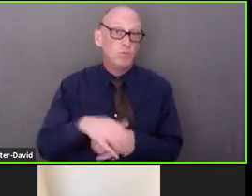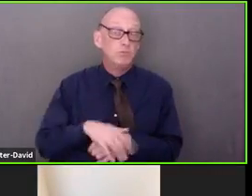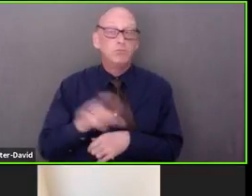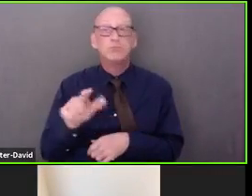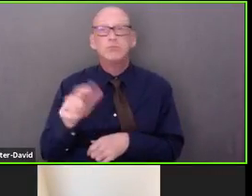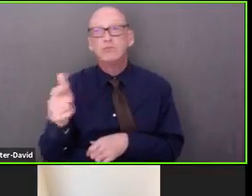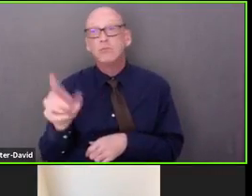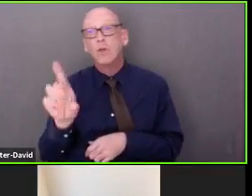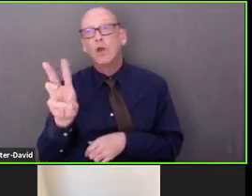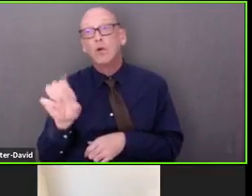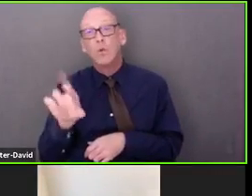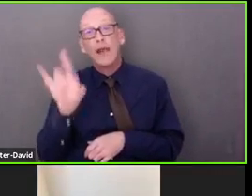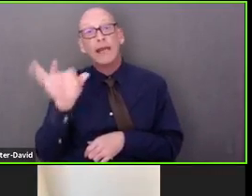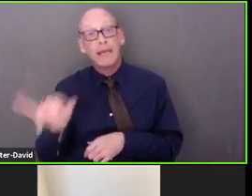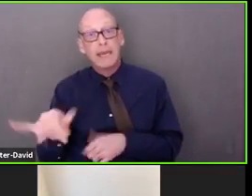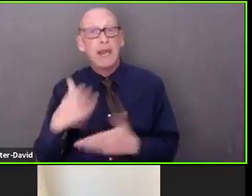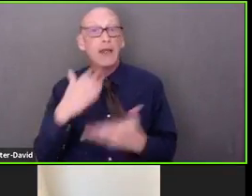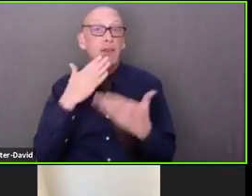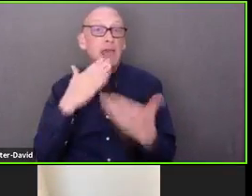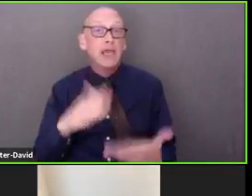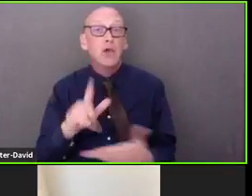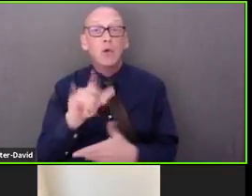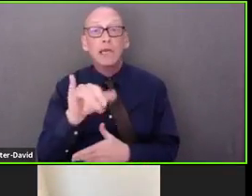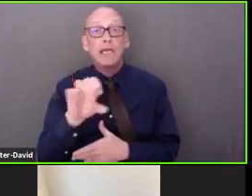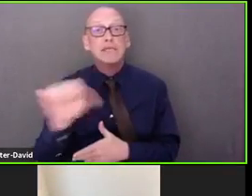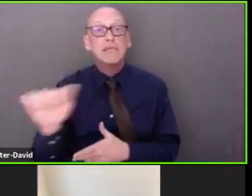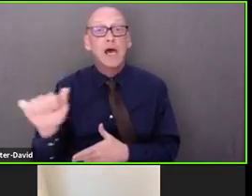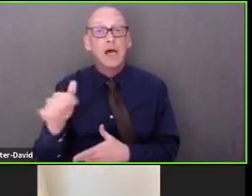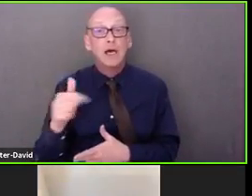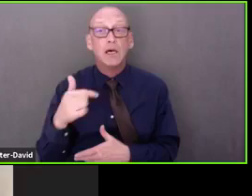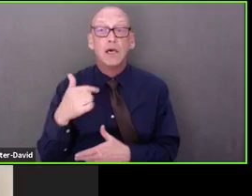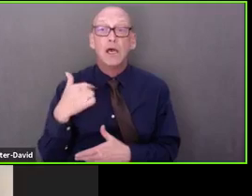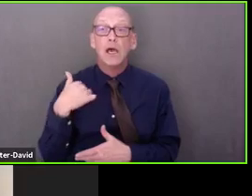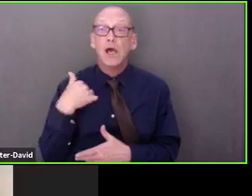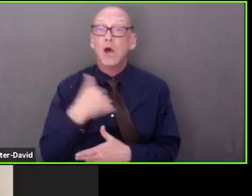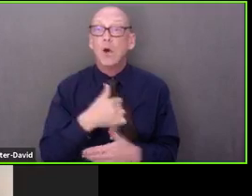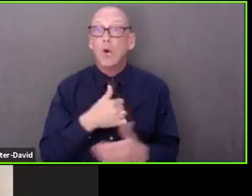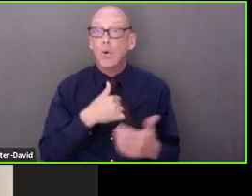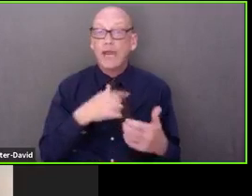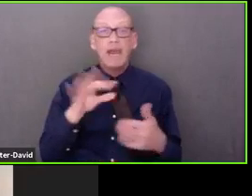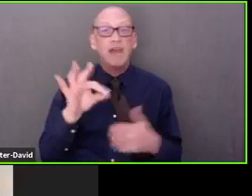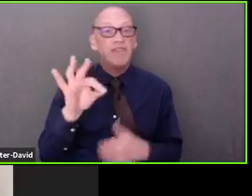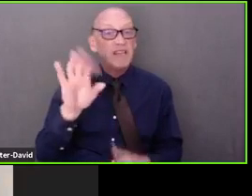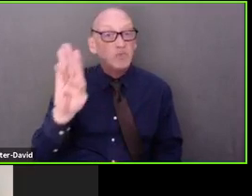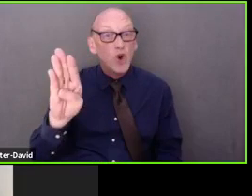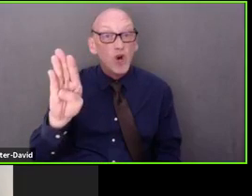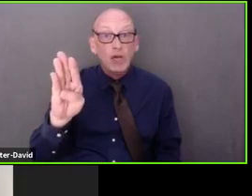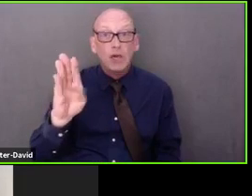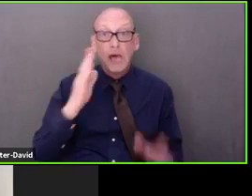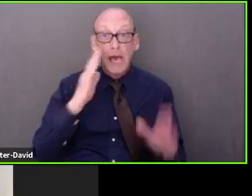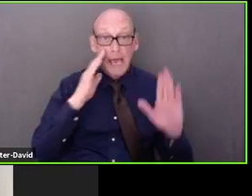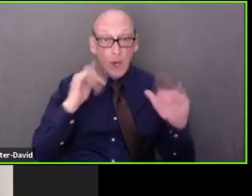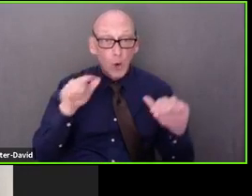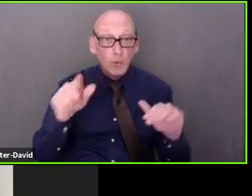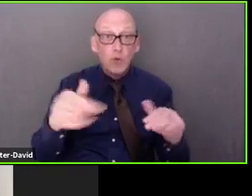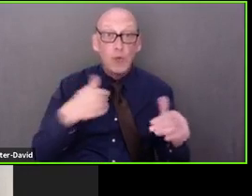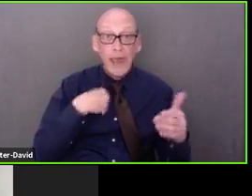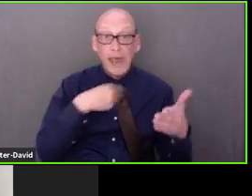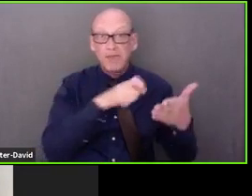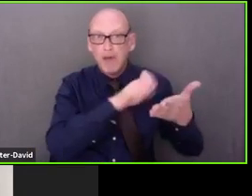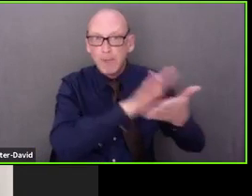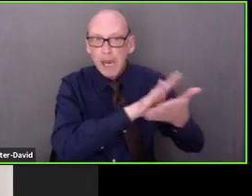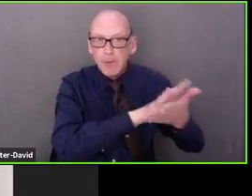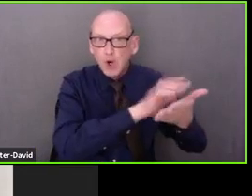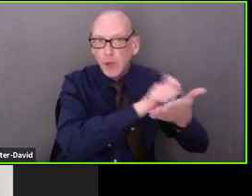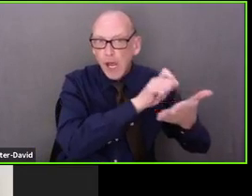Lisa, thank you for that information. I mean, we are getting Facebook folks. I hope you all have your notepad out and you've taken